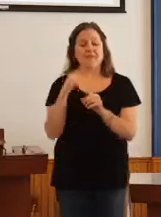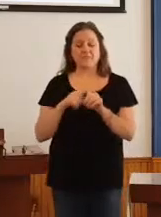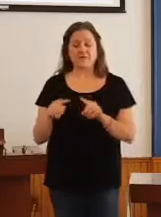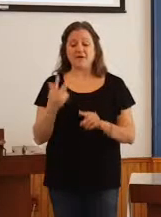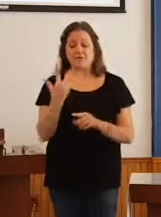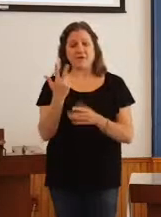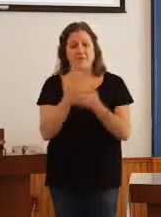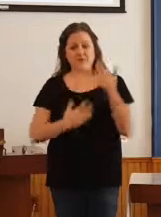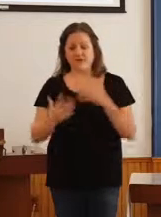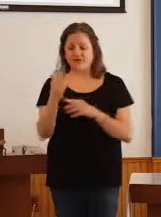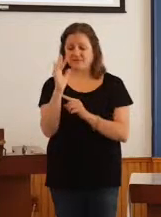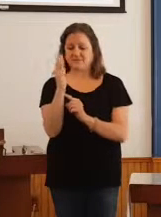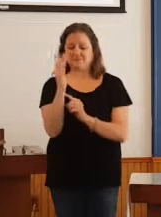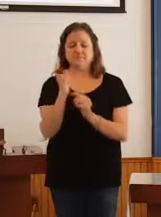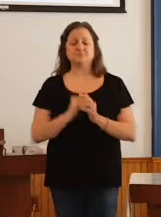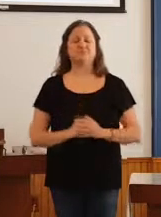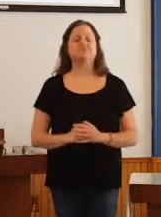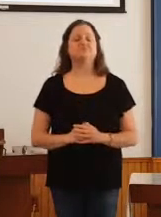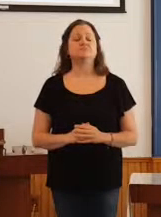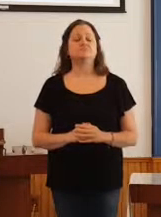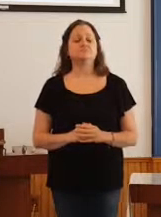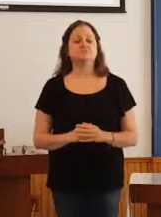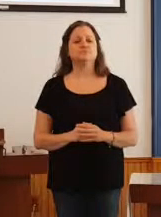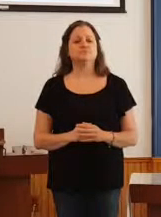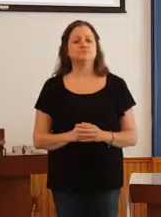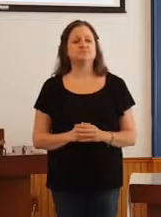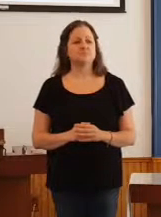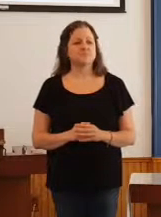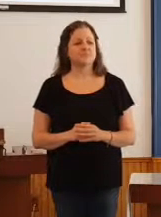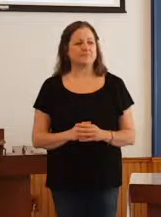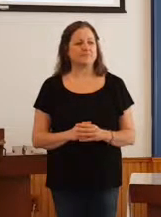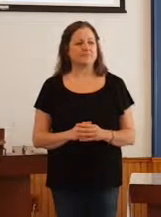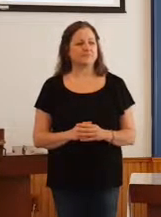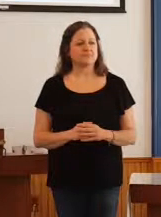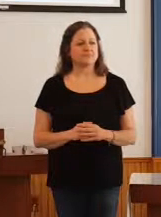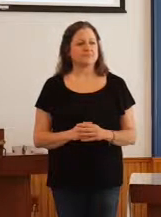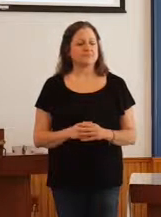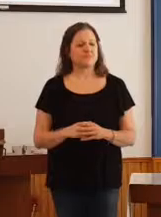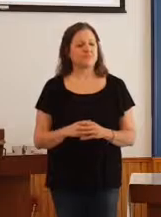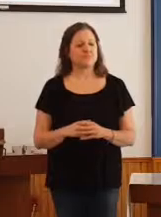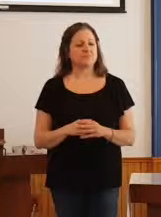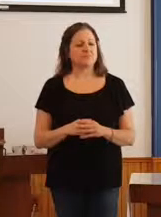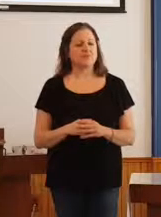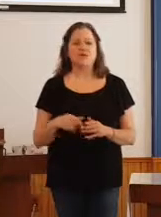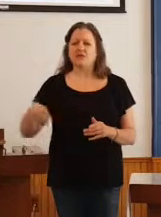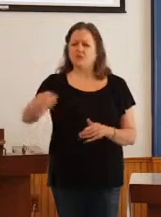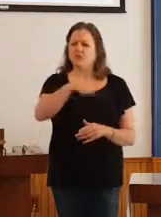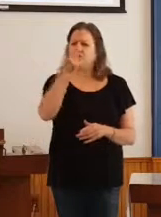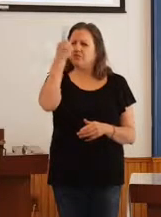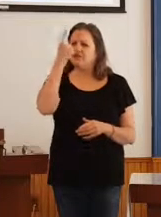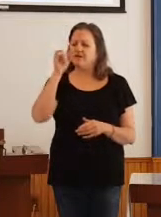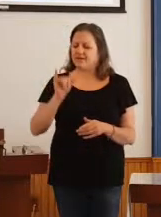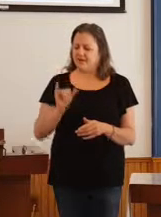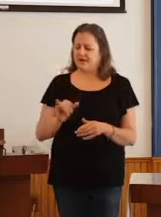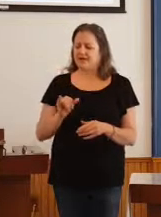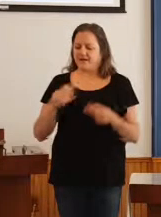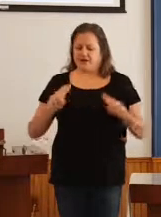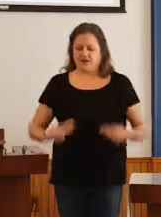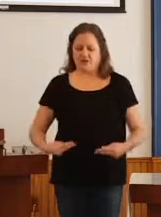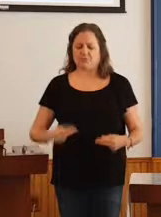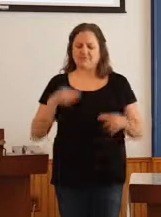different parts. This is a very human way to explain what the Trinity is. All